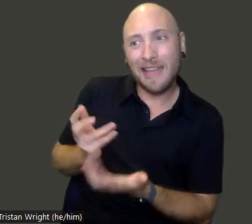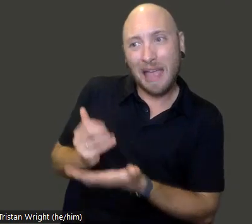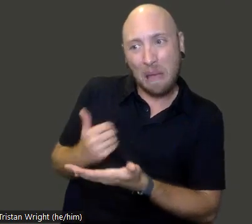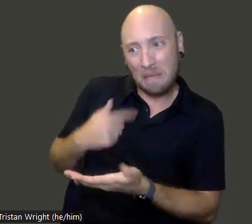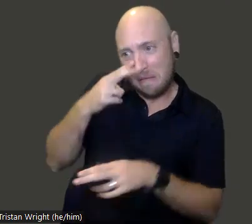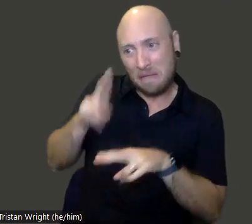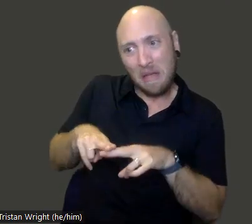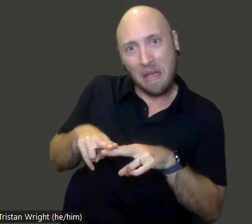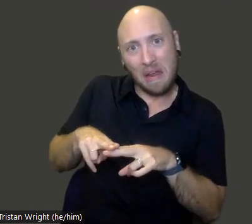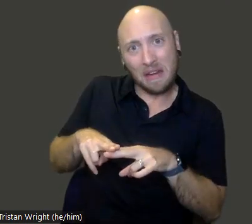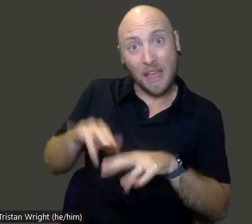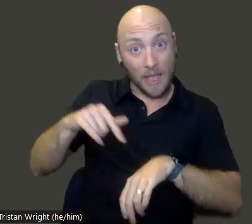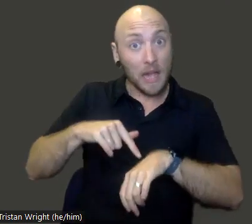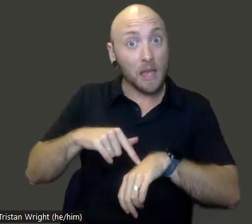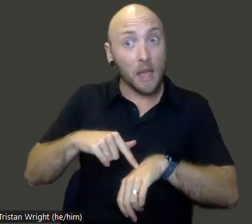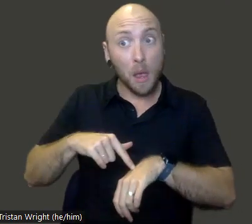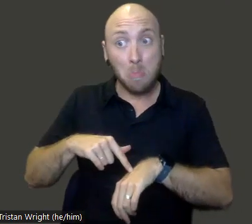was a plus in my life, you know. And